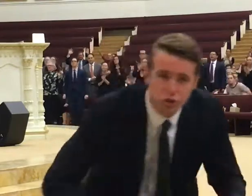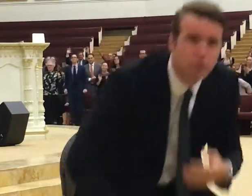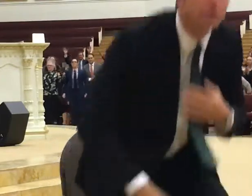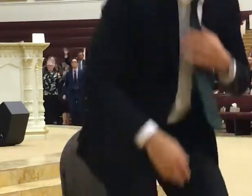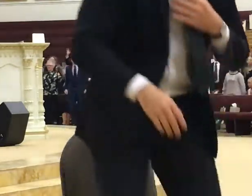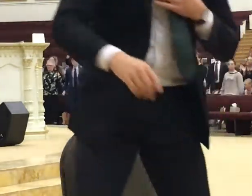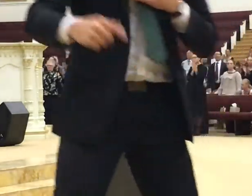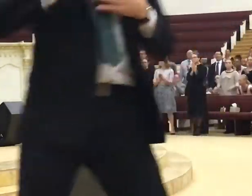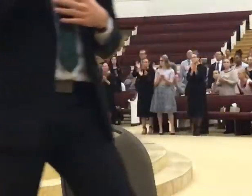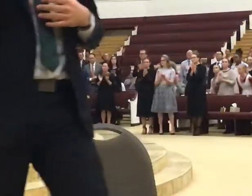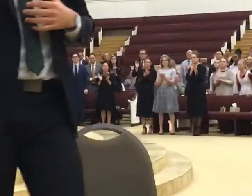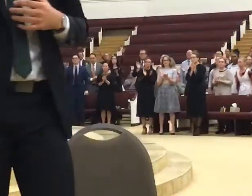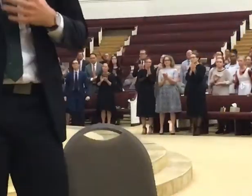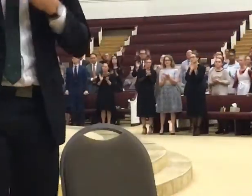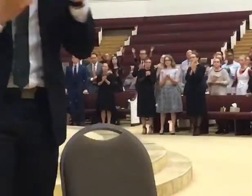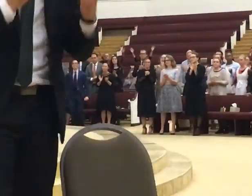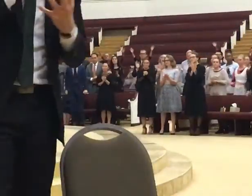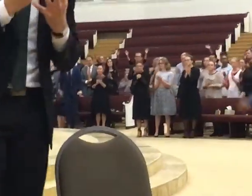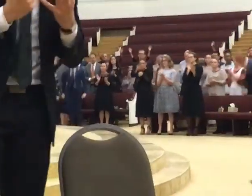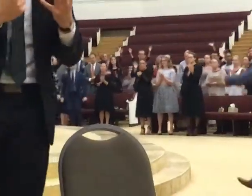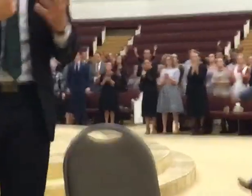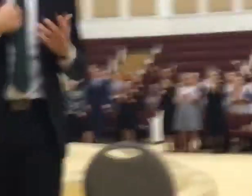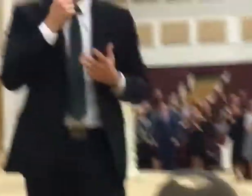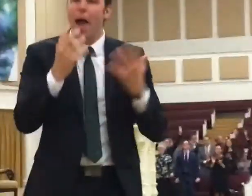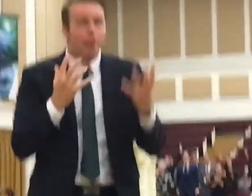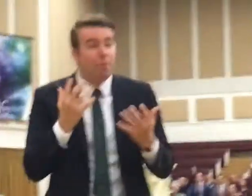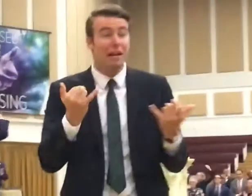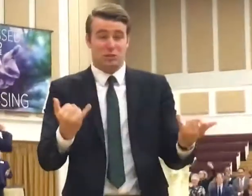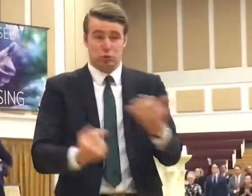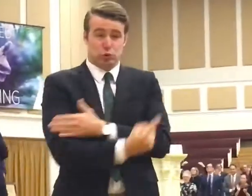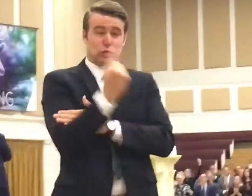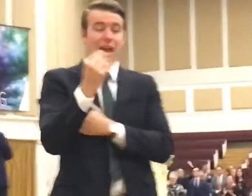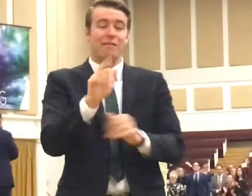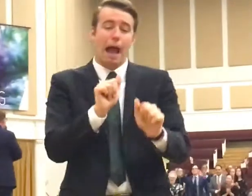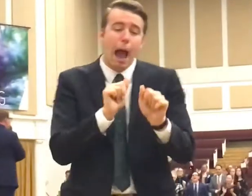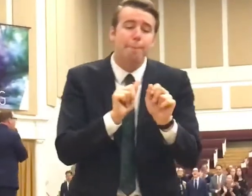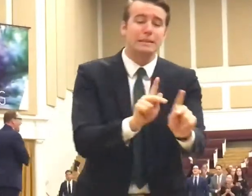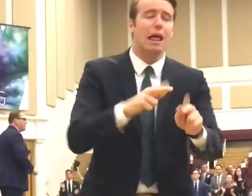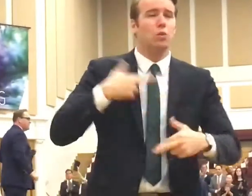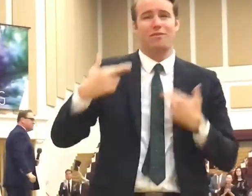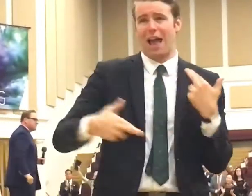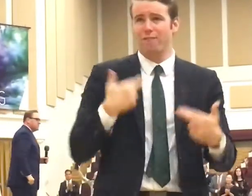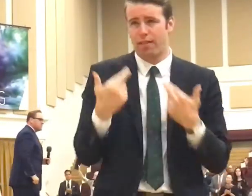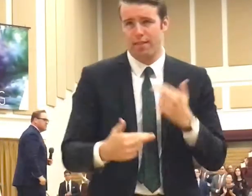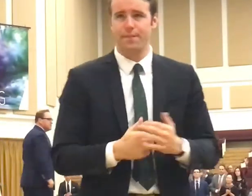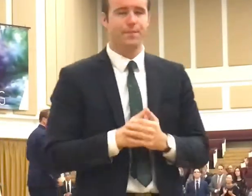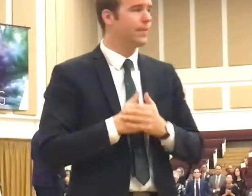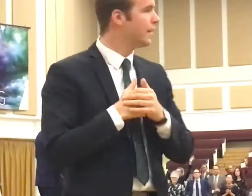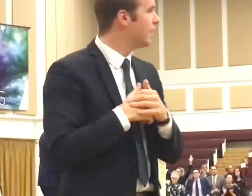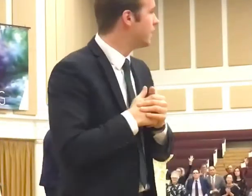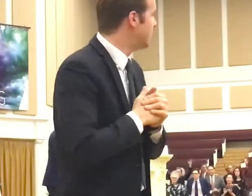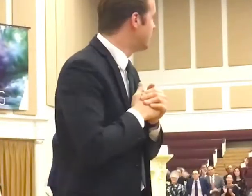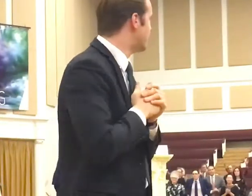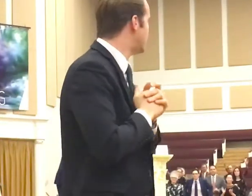I'm not embarrassed. I'm not ashamed. It's the day of apostolic revival.